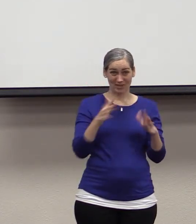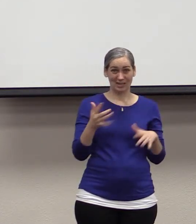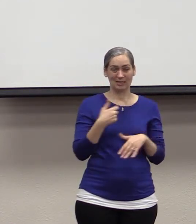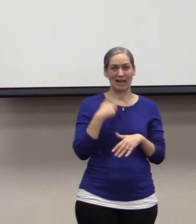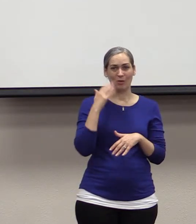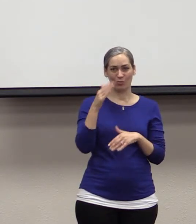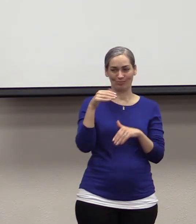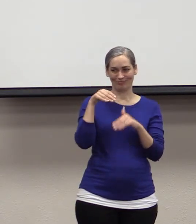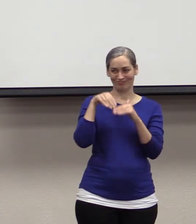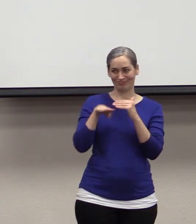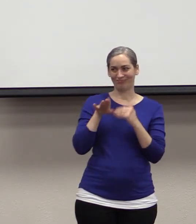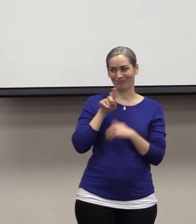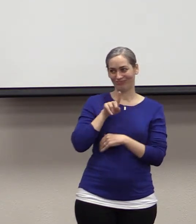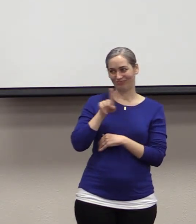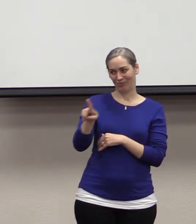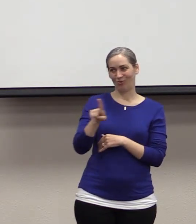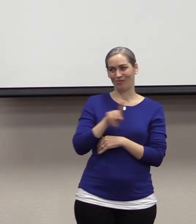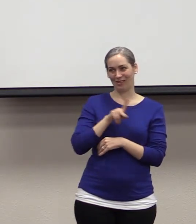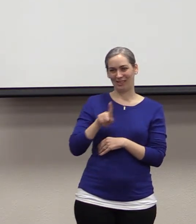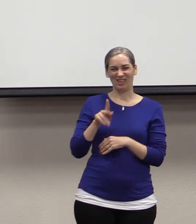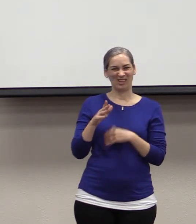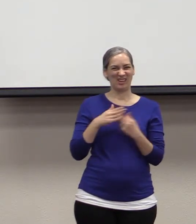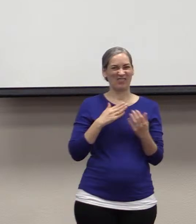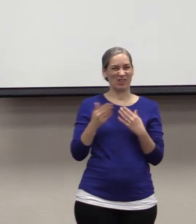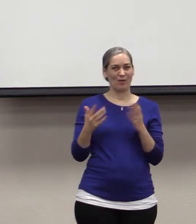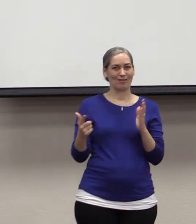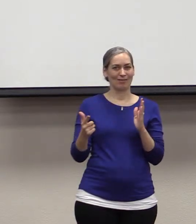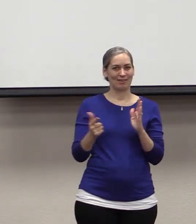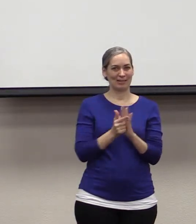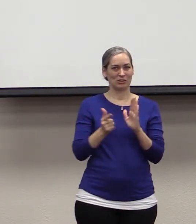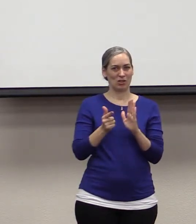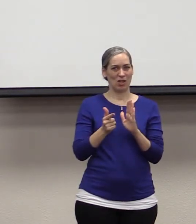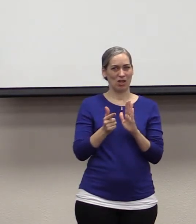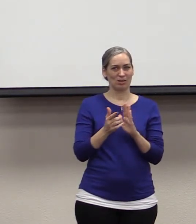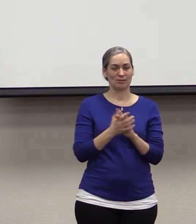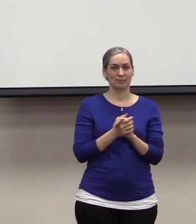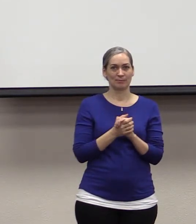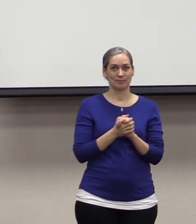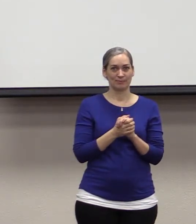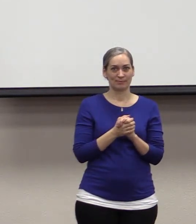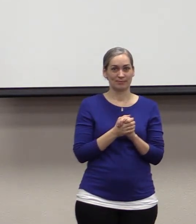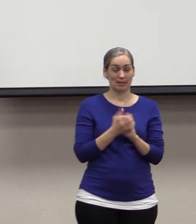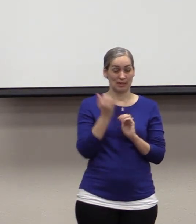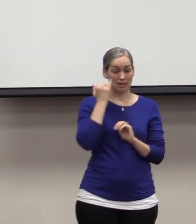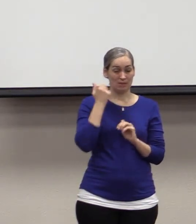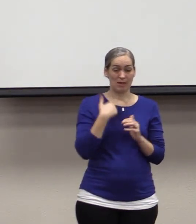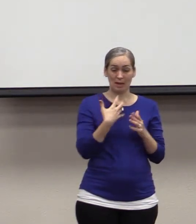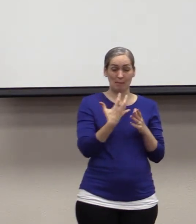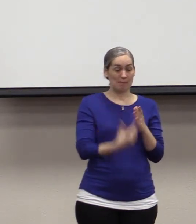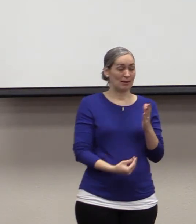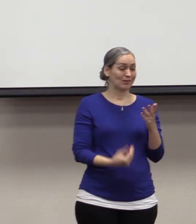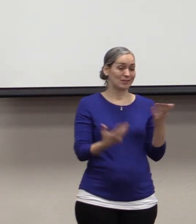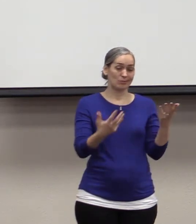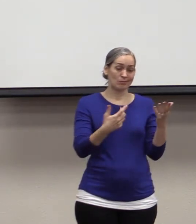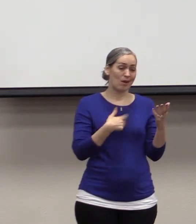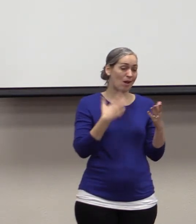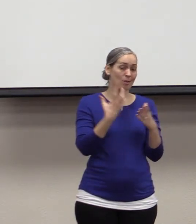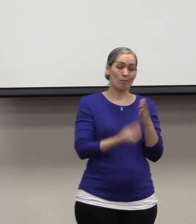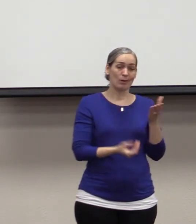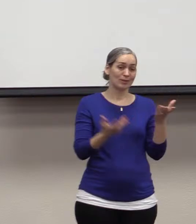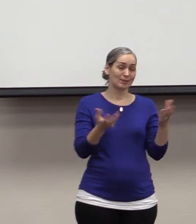king, even though it is against the law." And this is the line I think we all love from Esther. "And if I perish, I